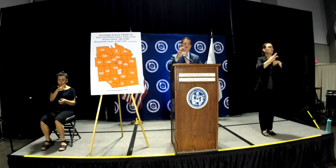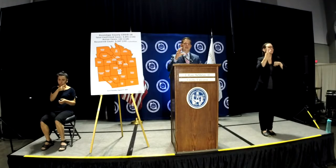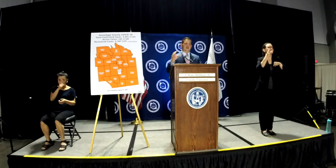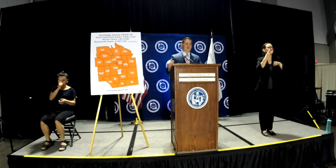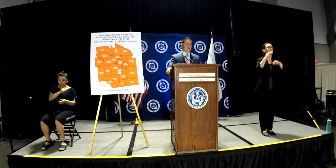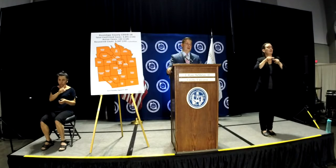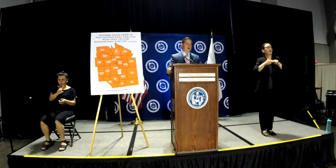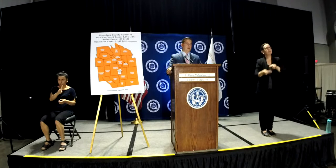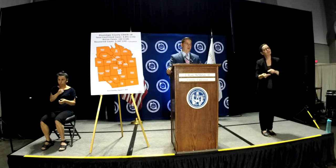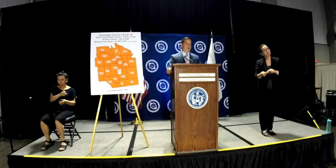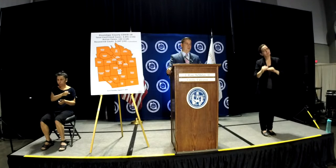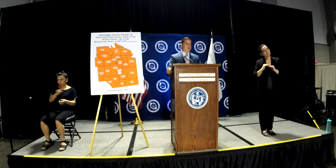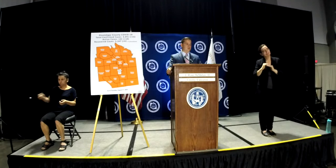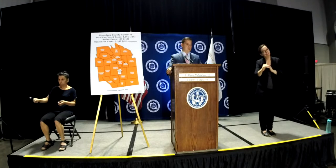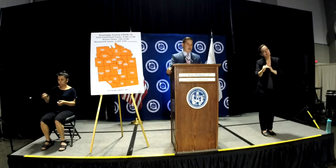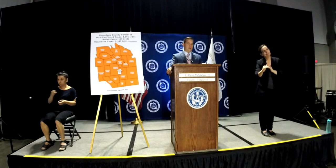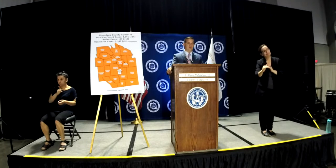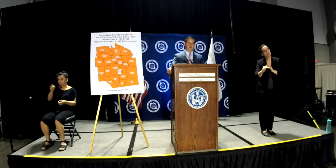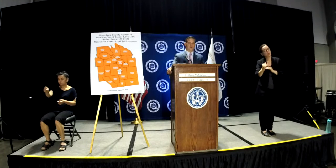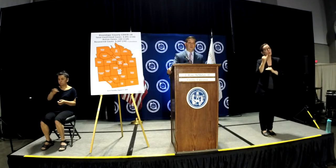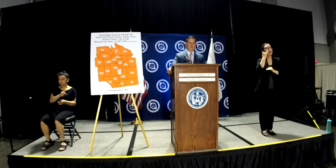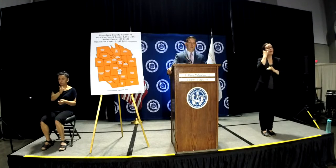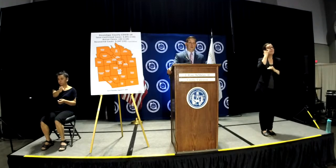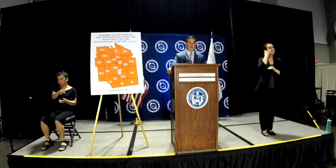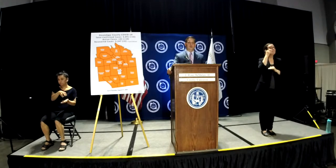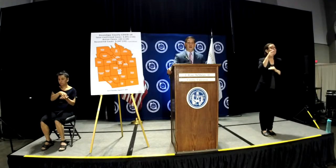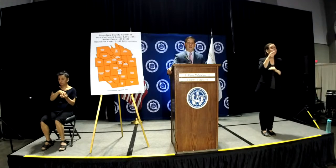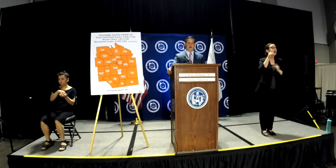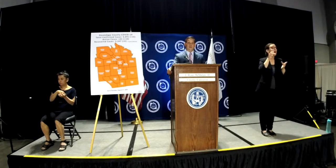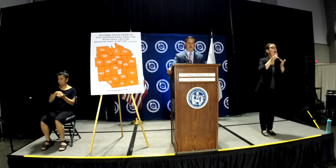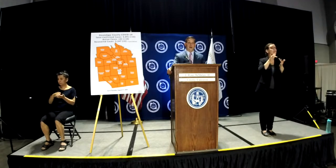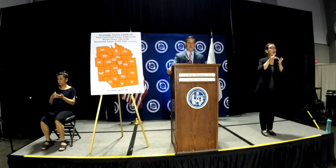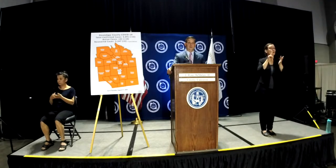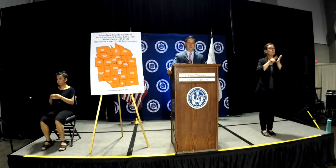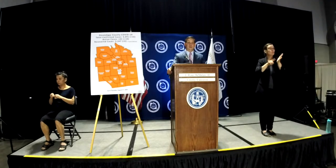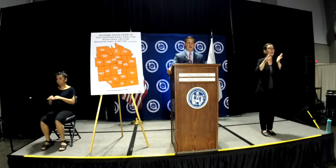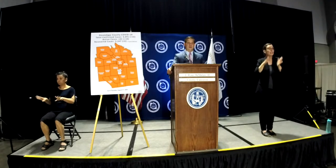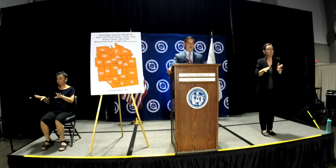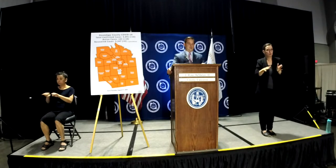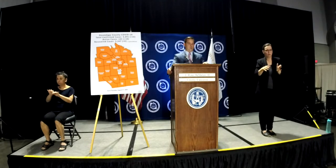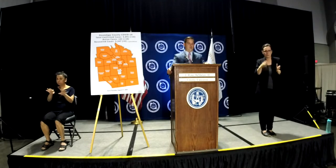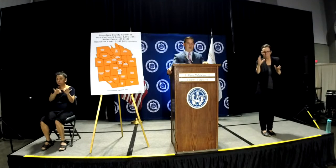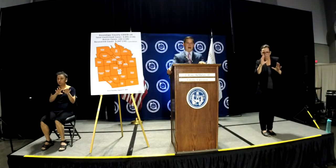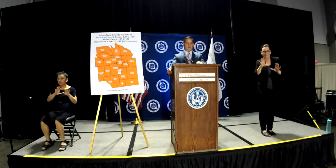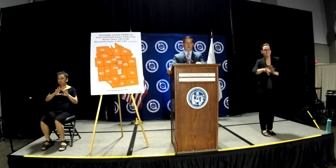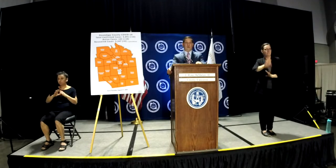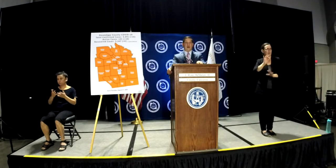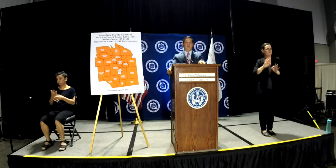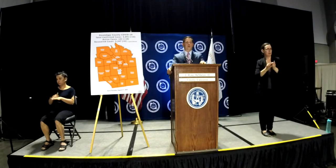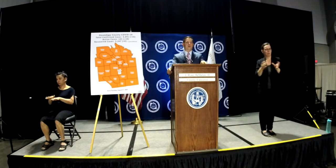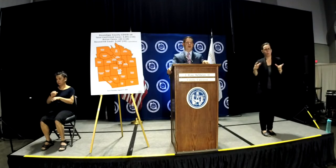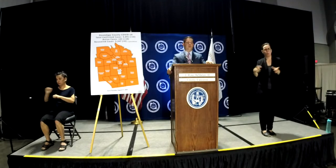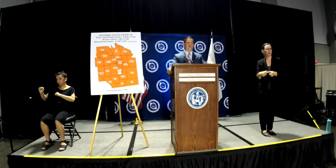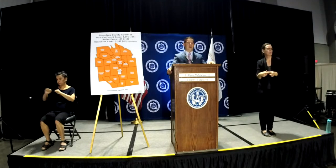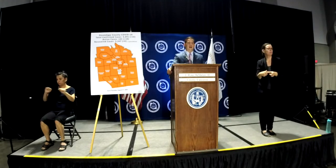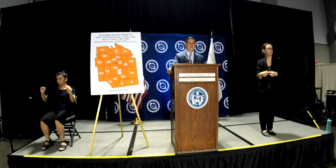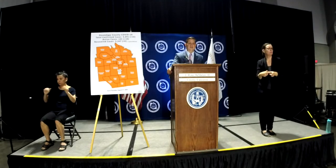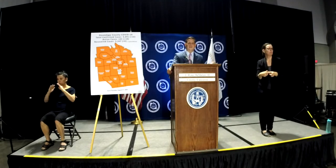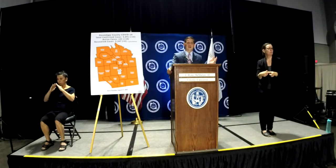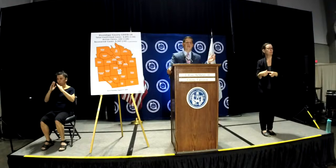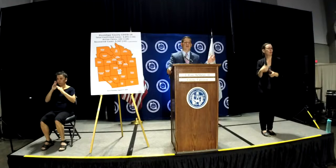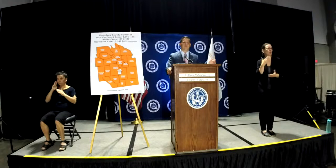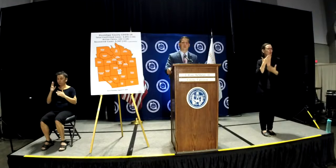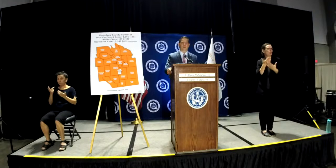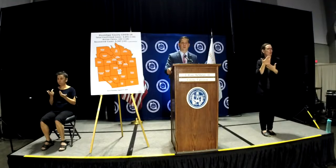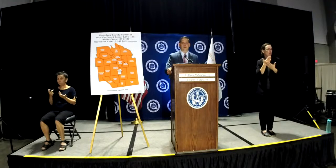you box it in. The problem is when that cluster doesn't get identified, and then it's moving on and moving on and moving on and moving on, and all of a sudden